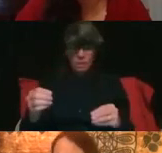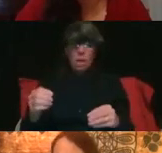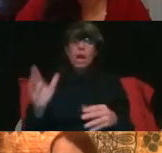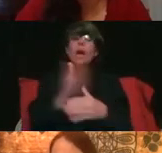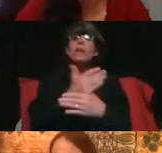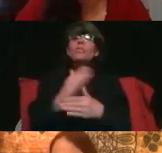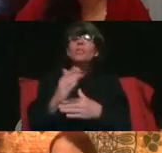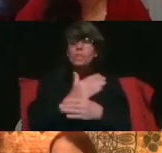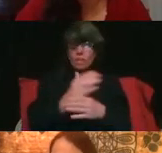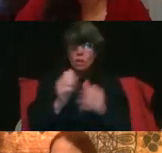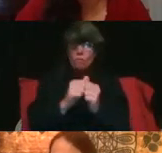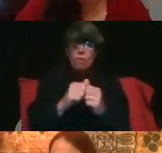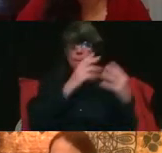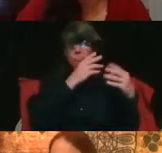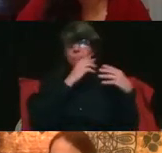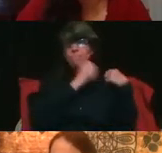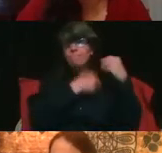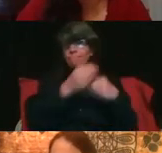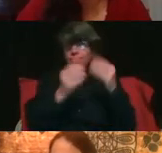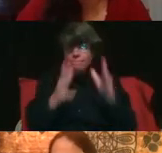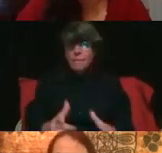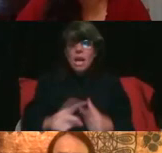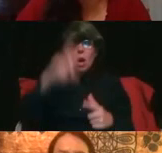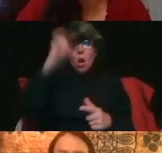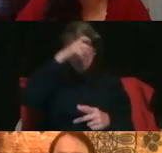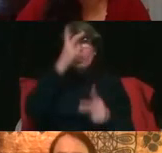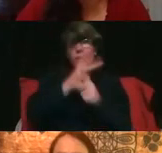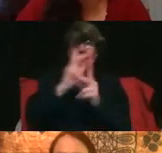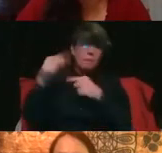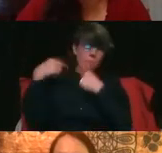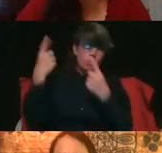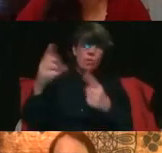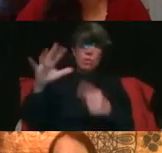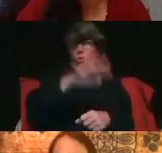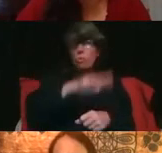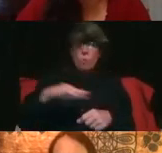from elders, wisdom keepers throughout Turtle Island.